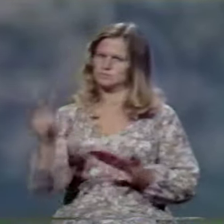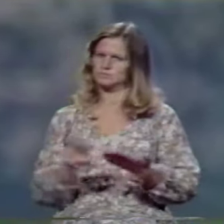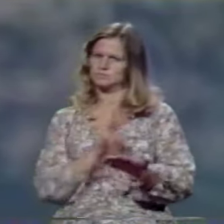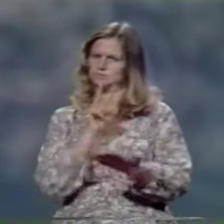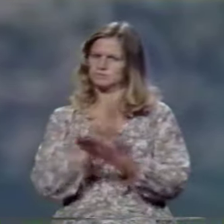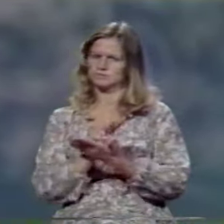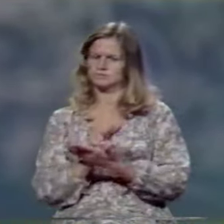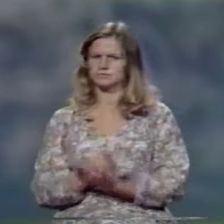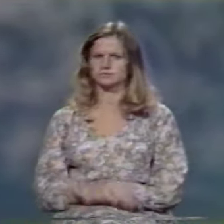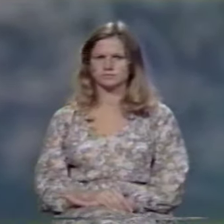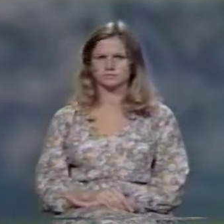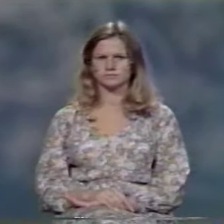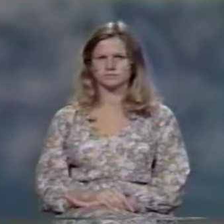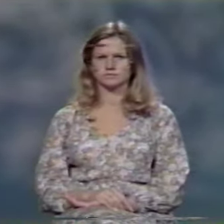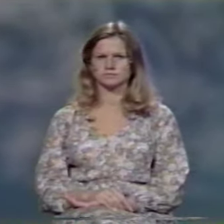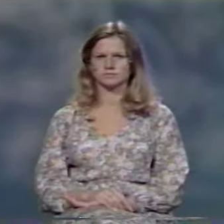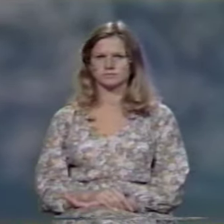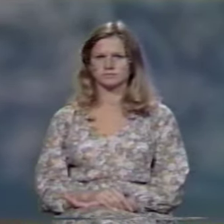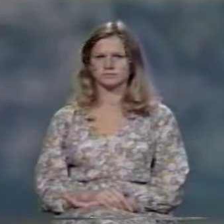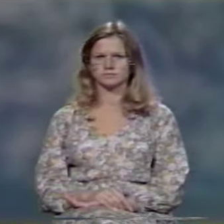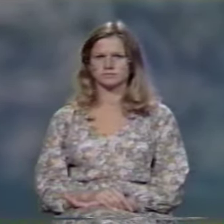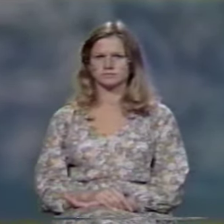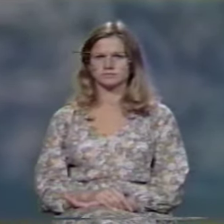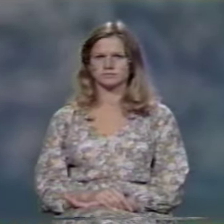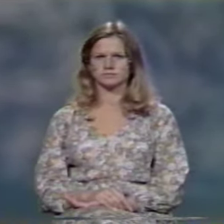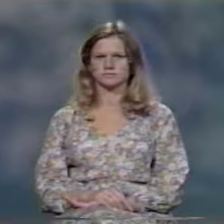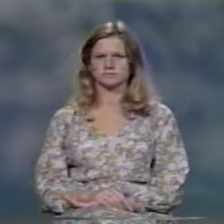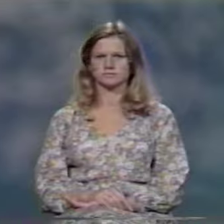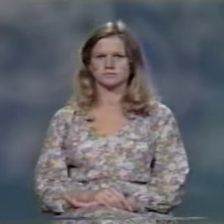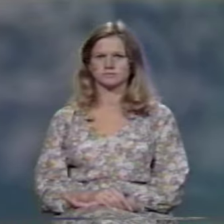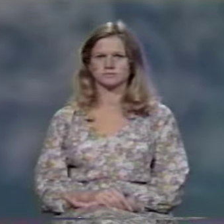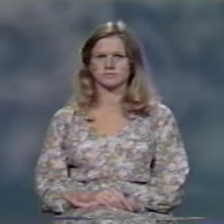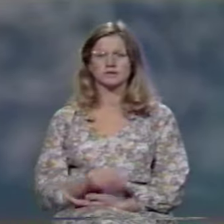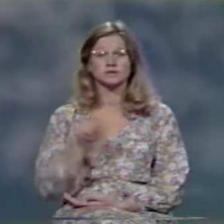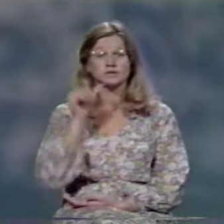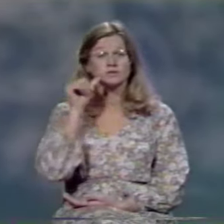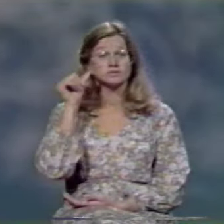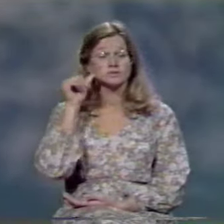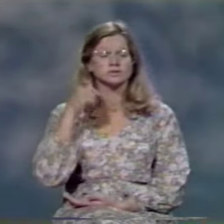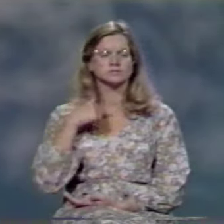Yesterday I studied and studied for 2 hours.